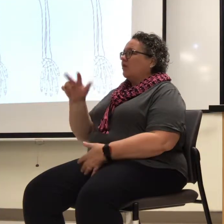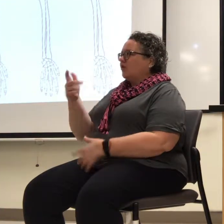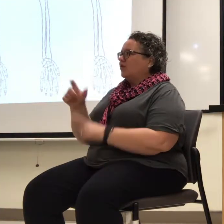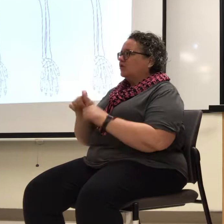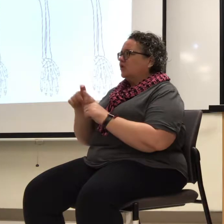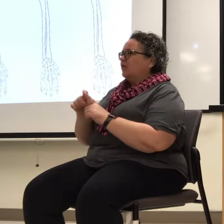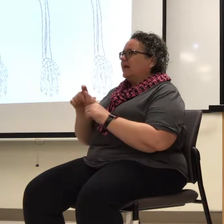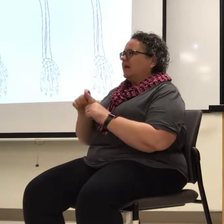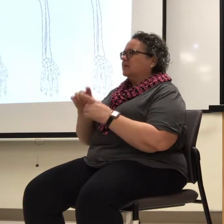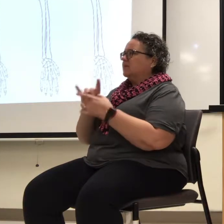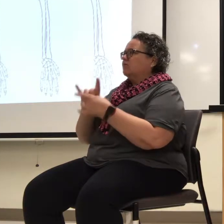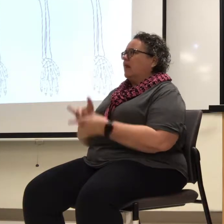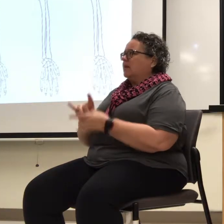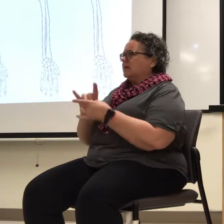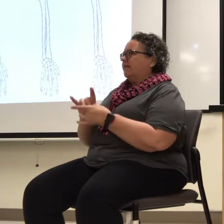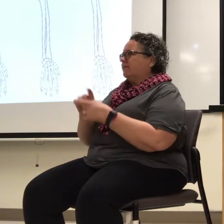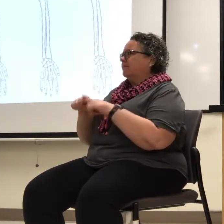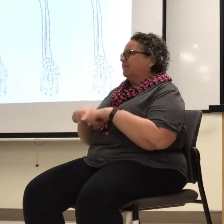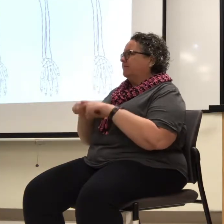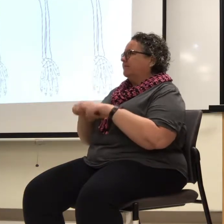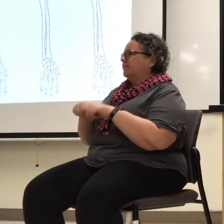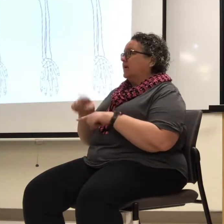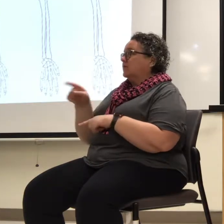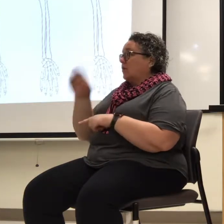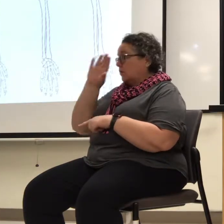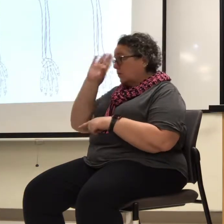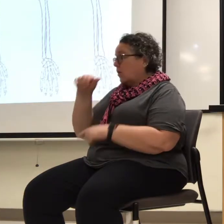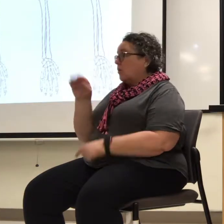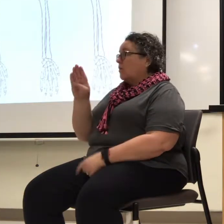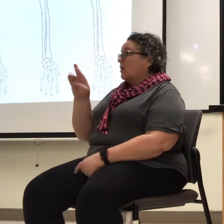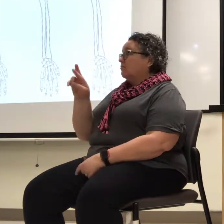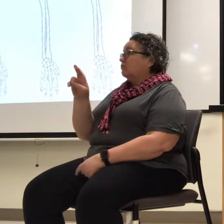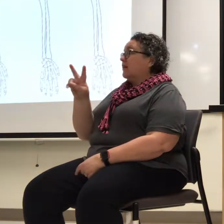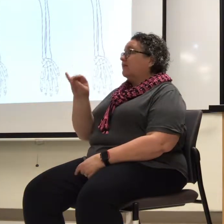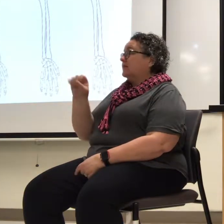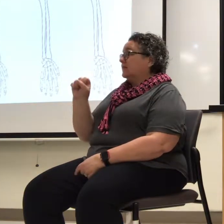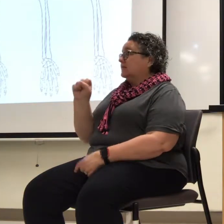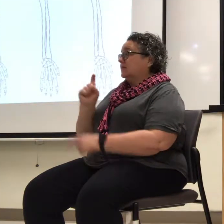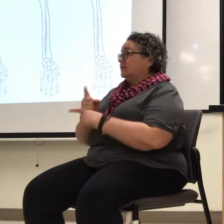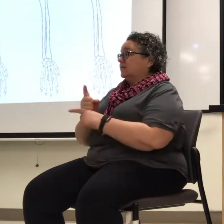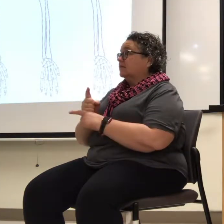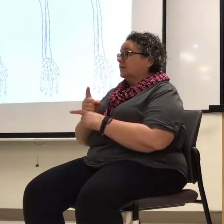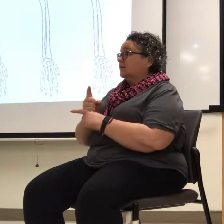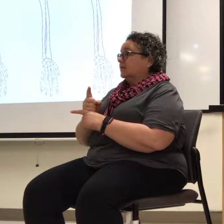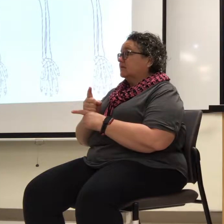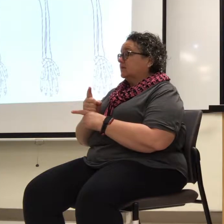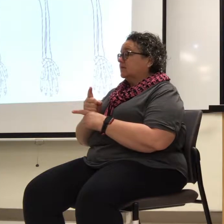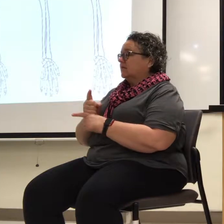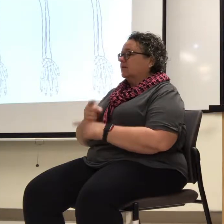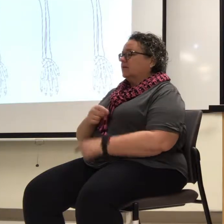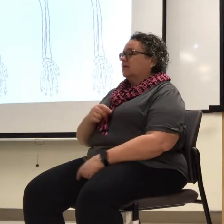a relative term. So you know there's a brevis, okay?